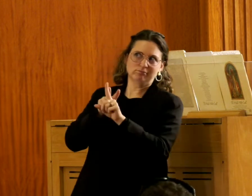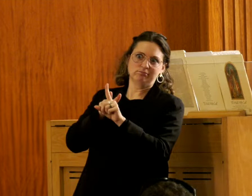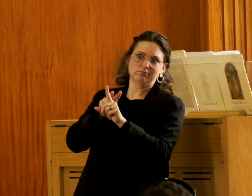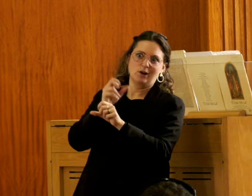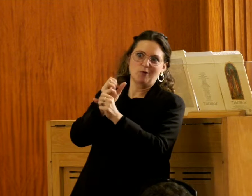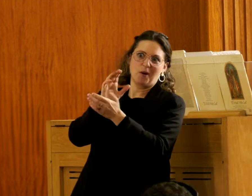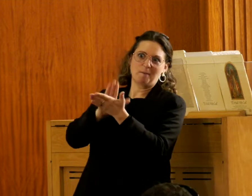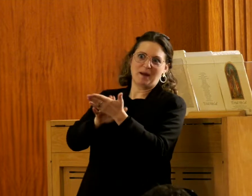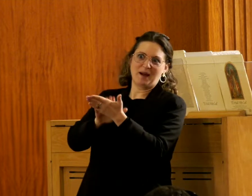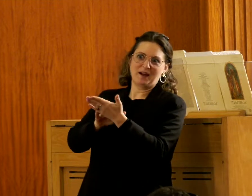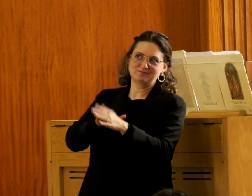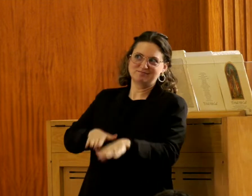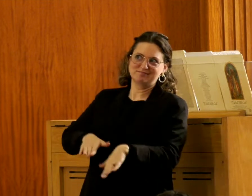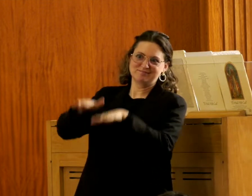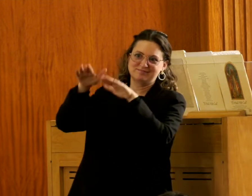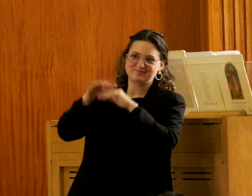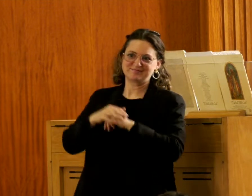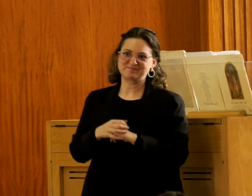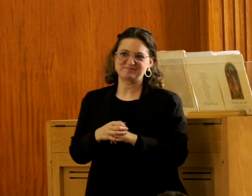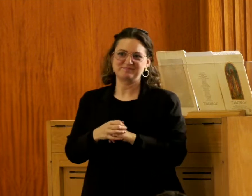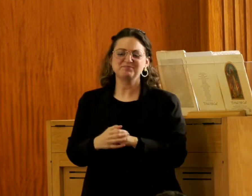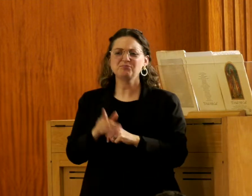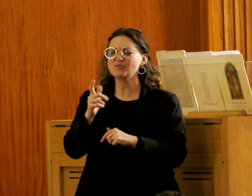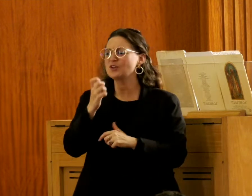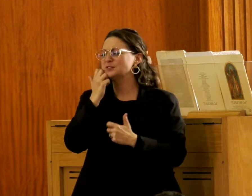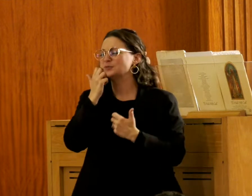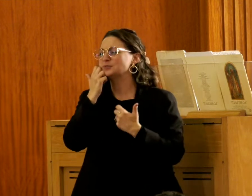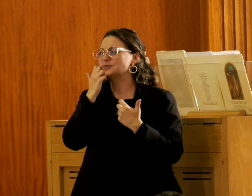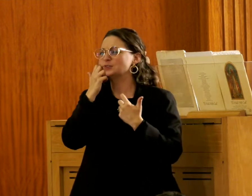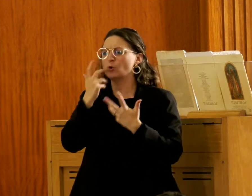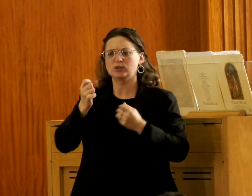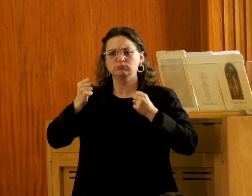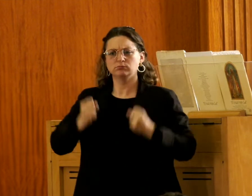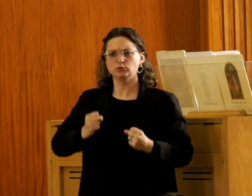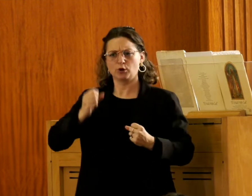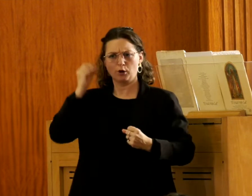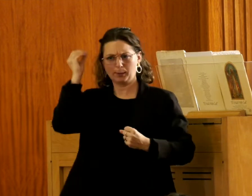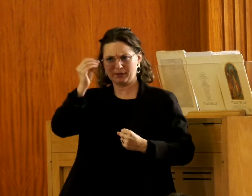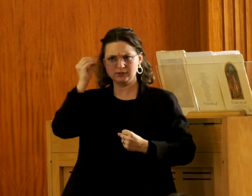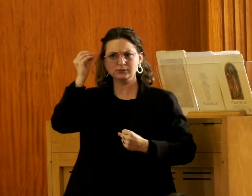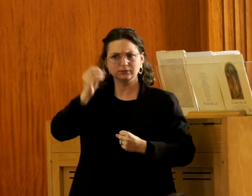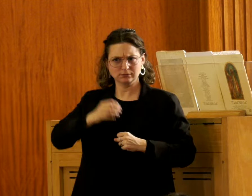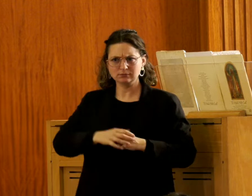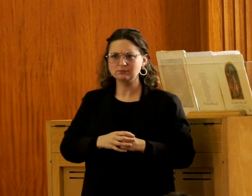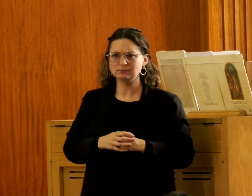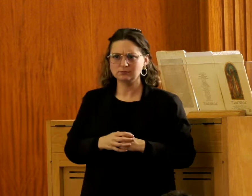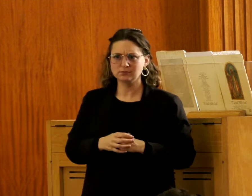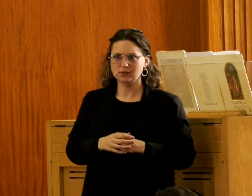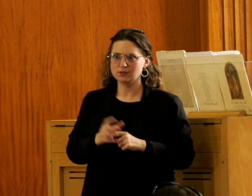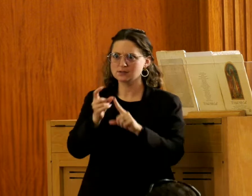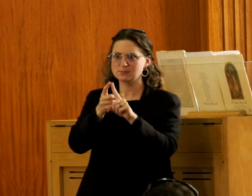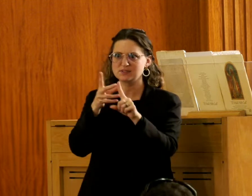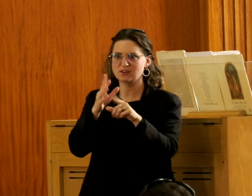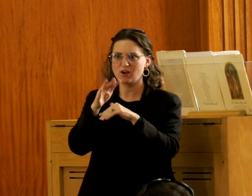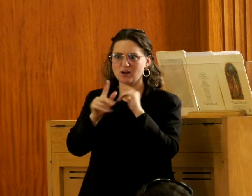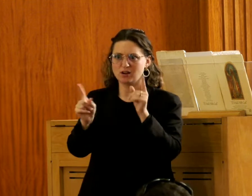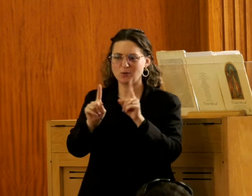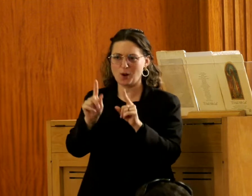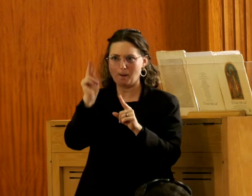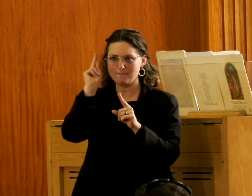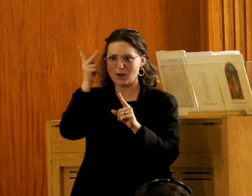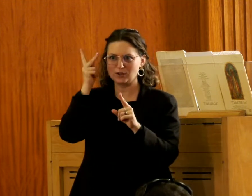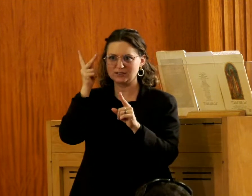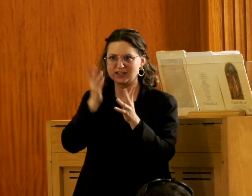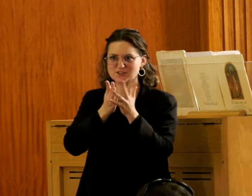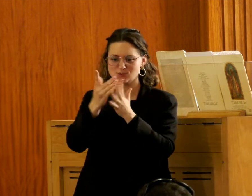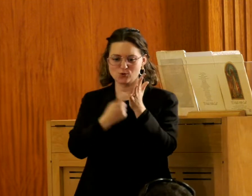their whole lives. Joan was always forthright in her opinions, particularly when it came to politics, especially during